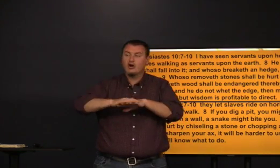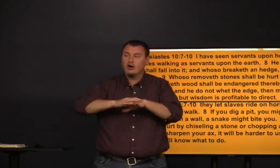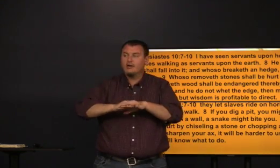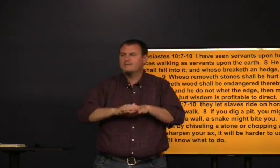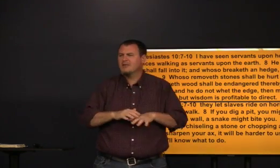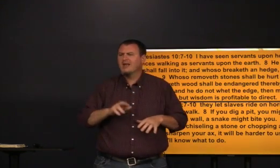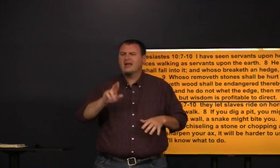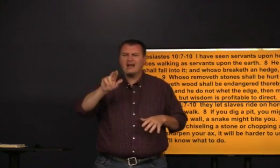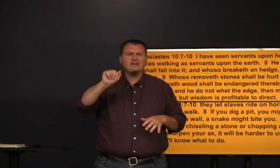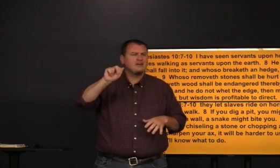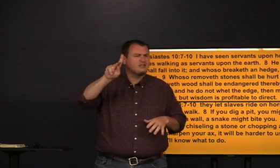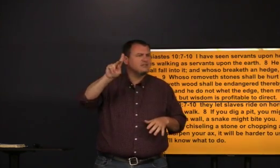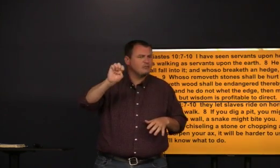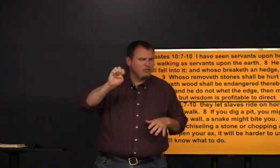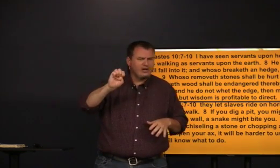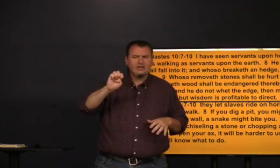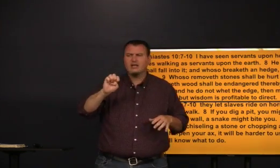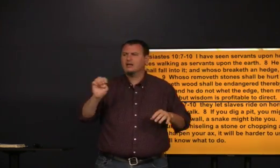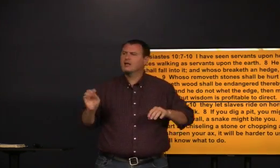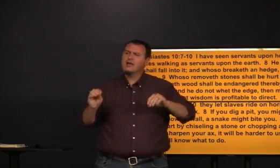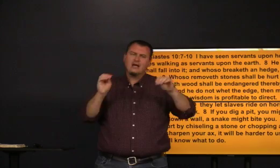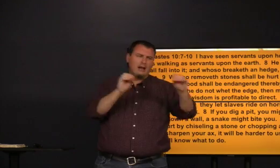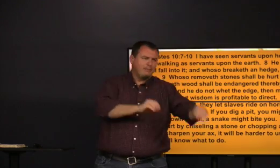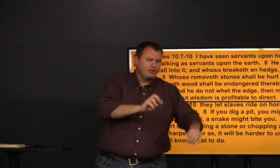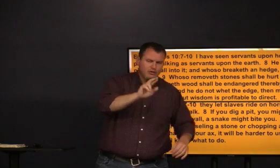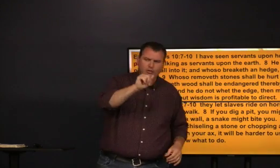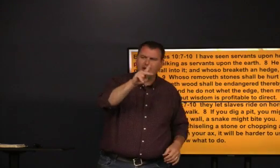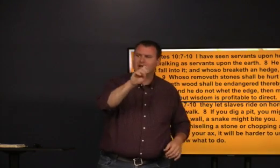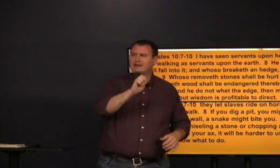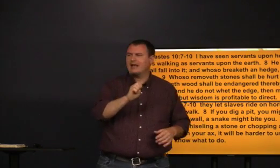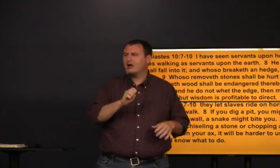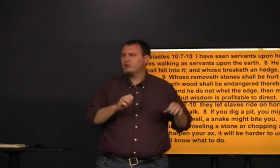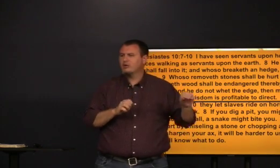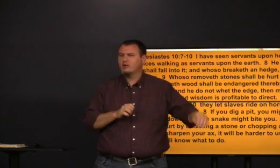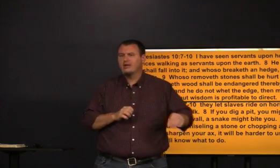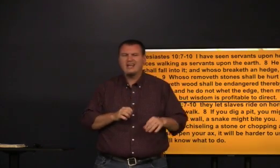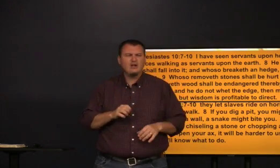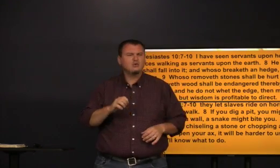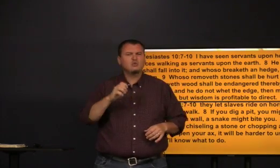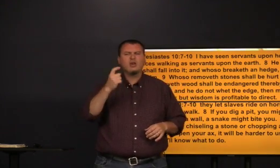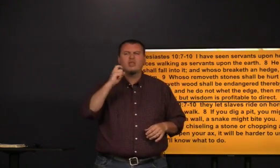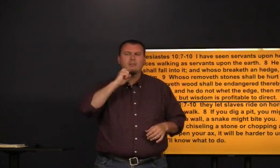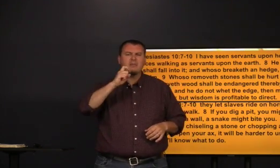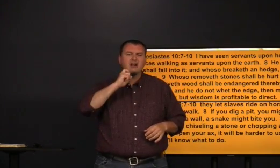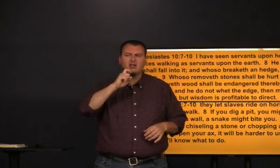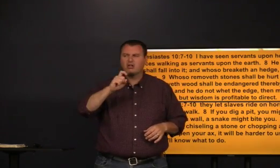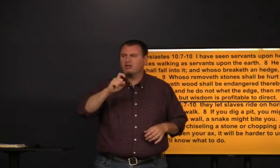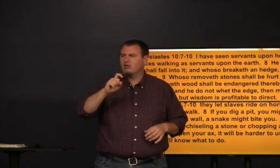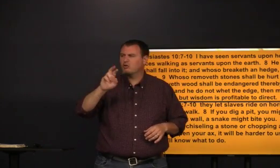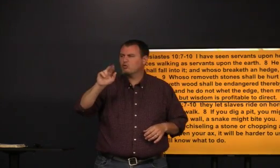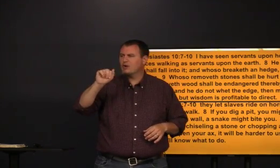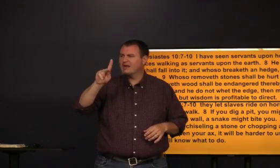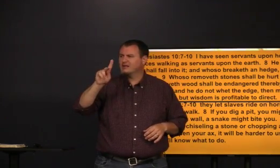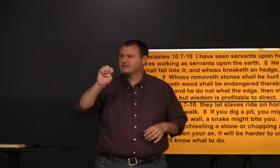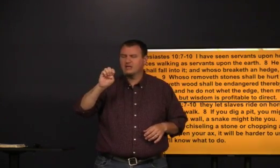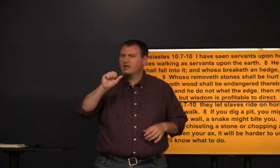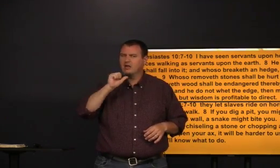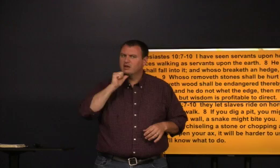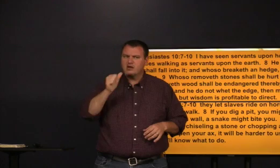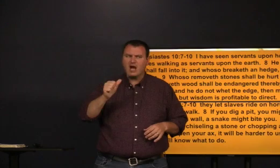yard, and I'd done some raking, and I put the rake down, and it was one of the metal rakes,